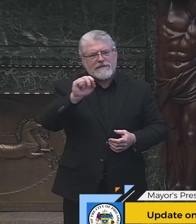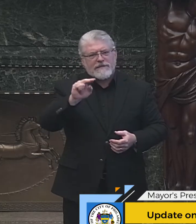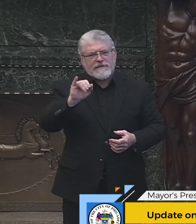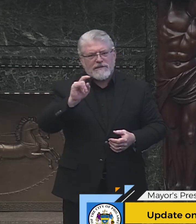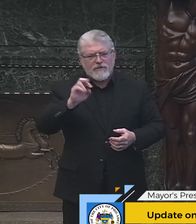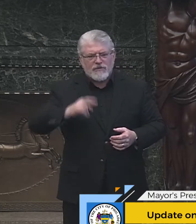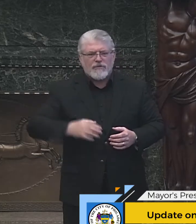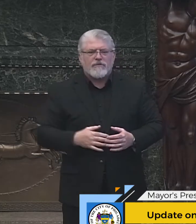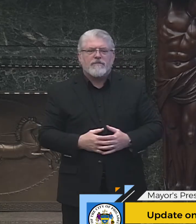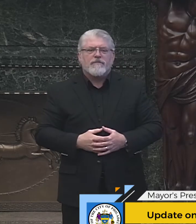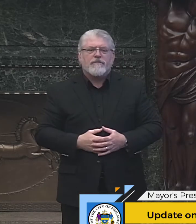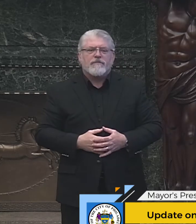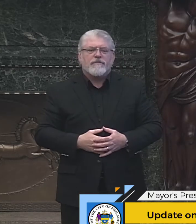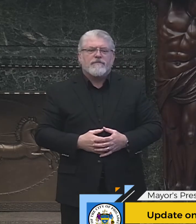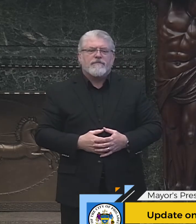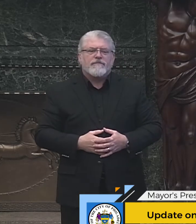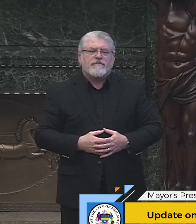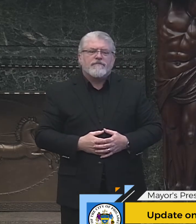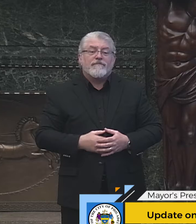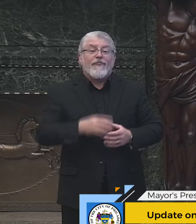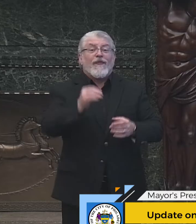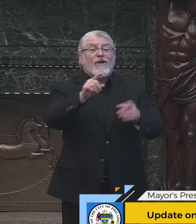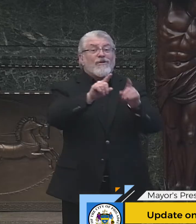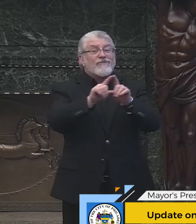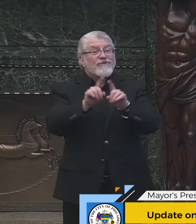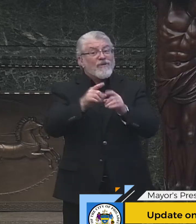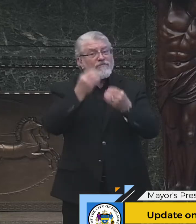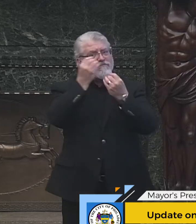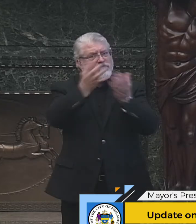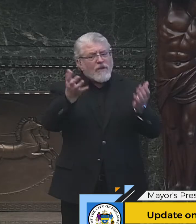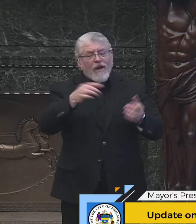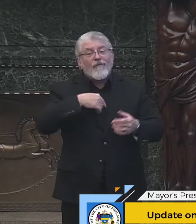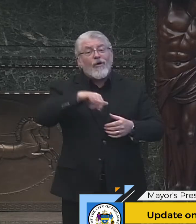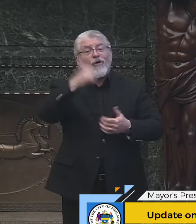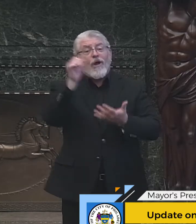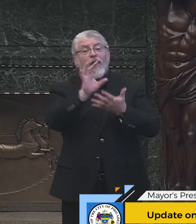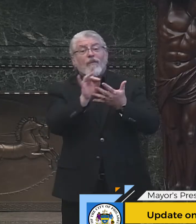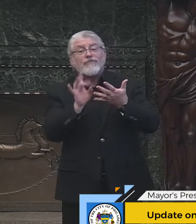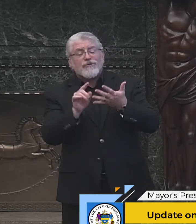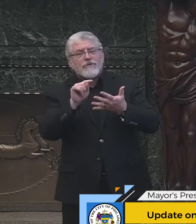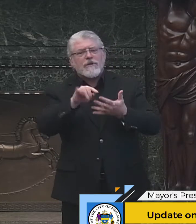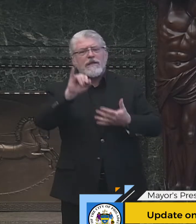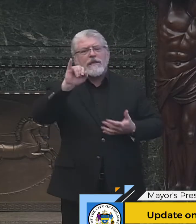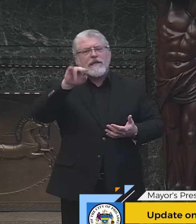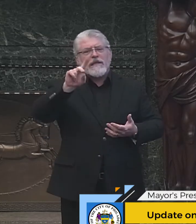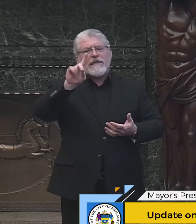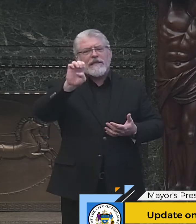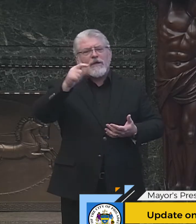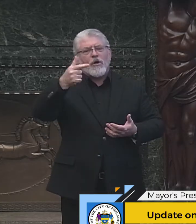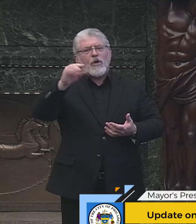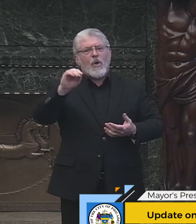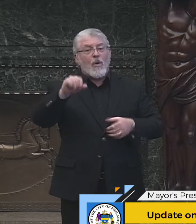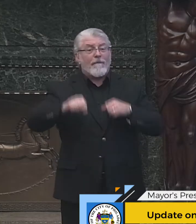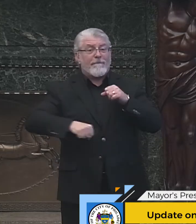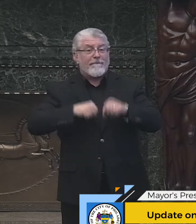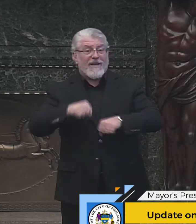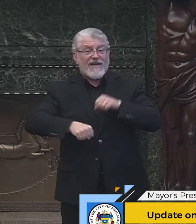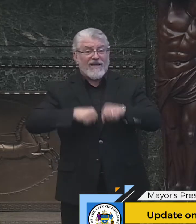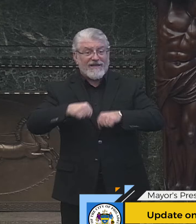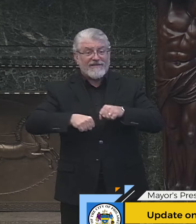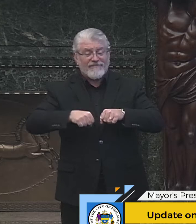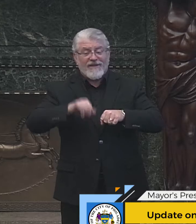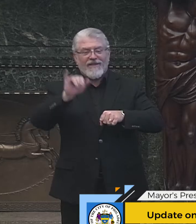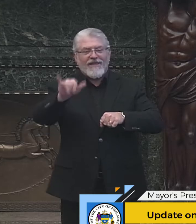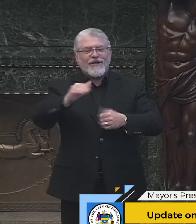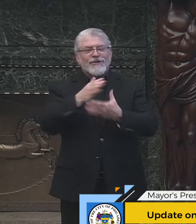or those looking for a social distance for recreation or fitness. Indigo bikes are safe to ride, and I encourage residents to continue